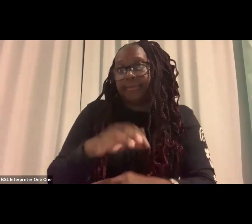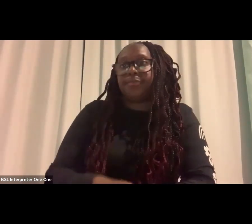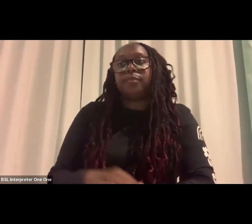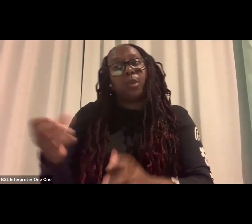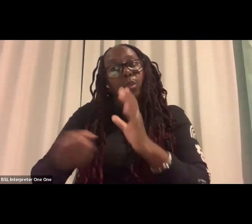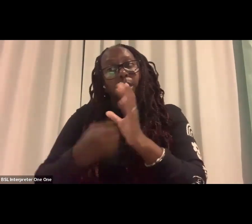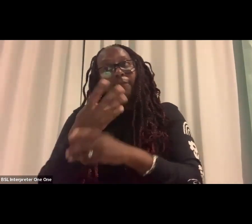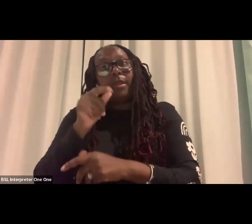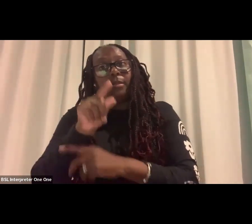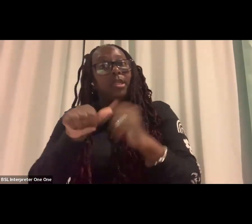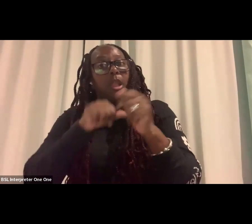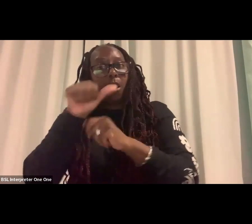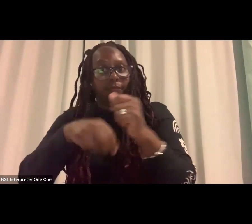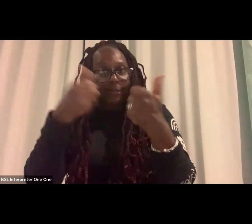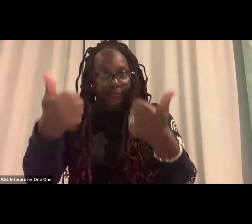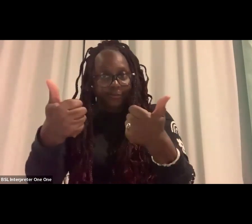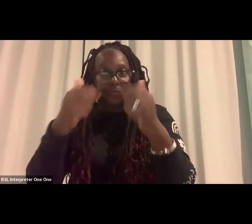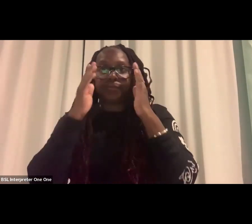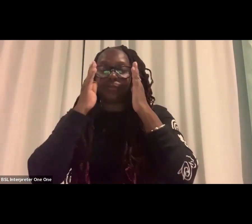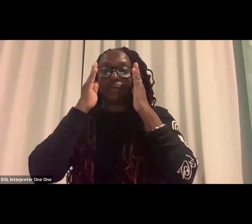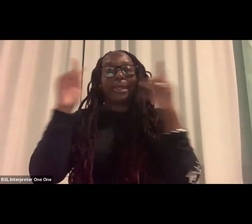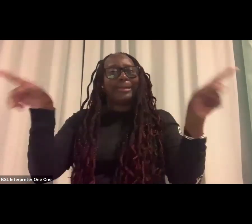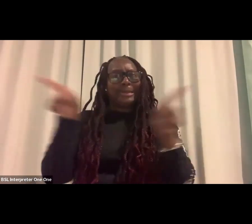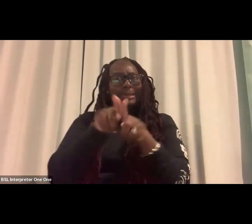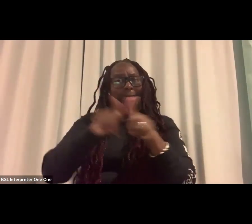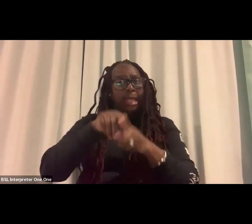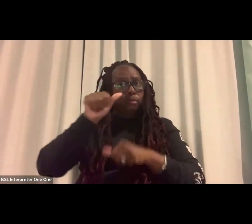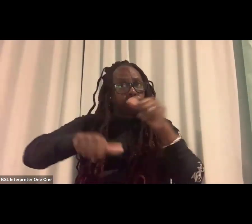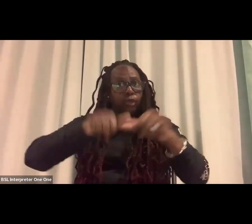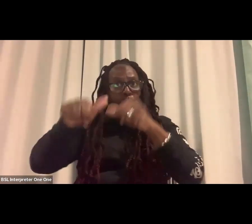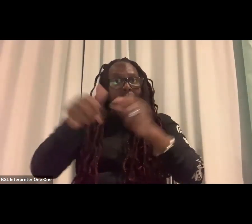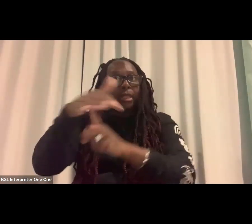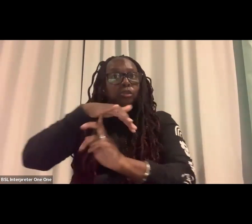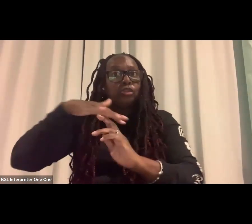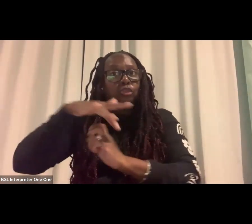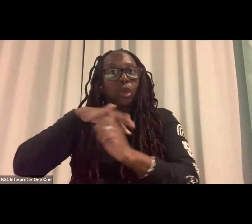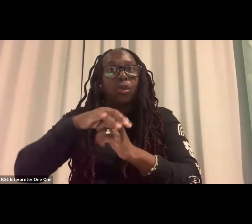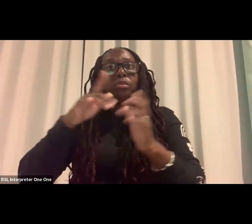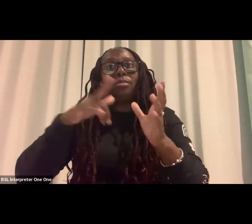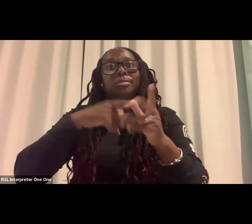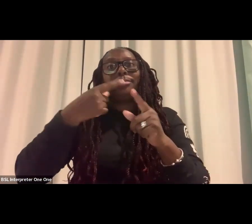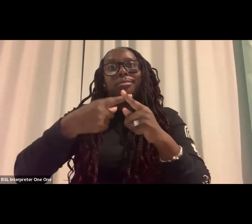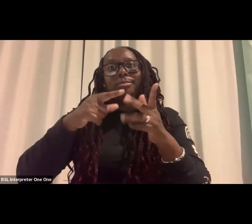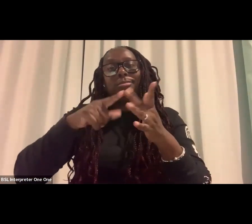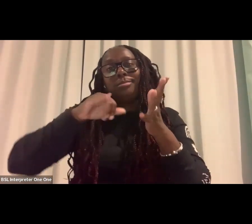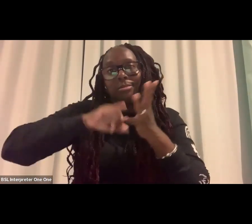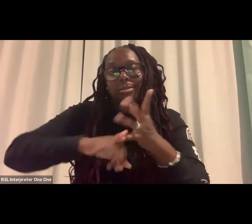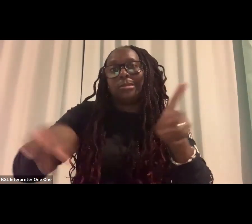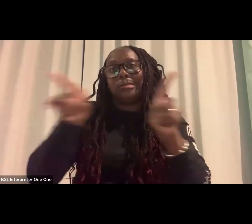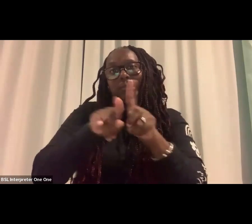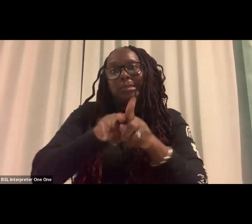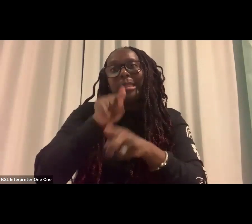this after. It's the same regarding the social axis. We will be looking both at